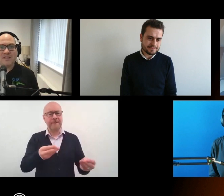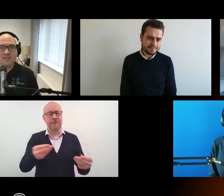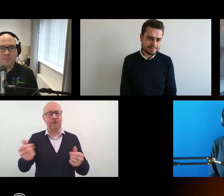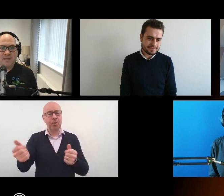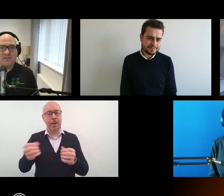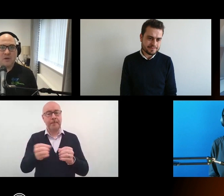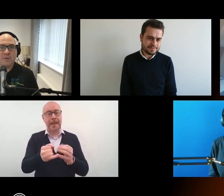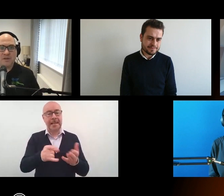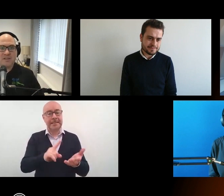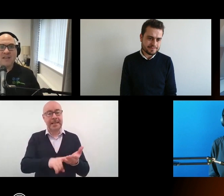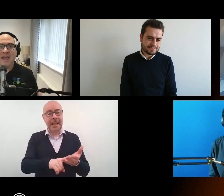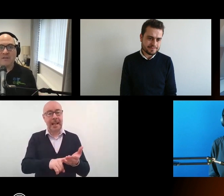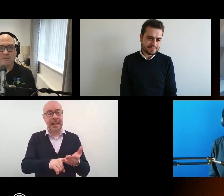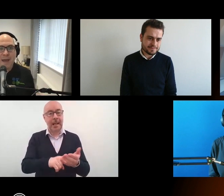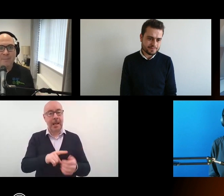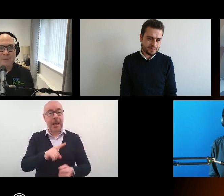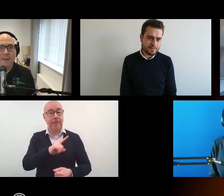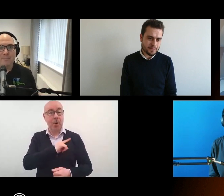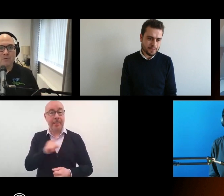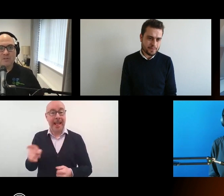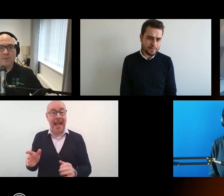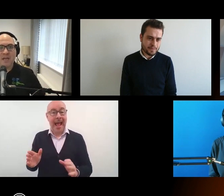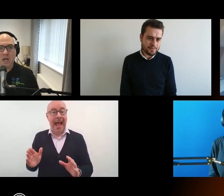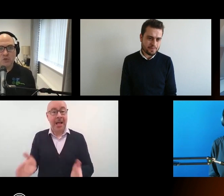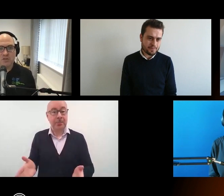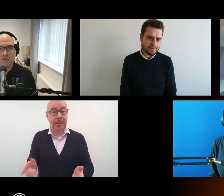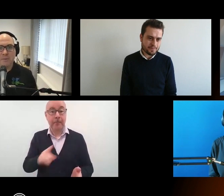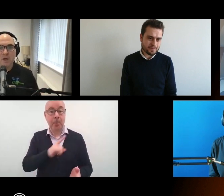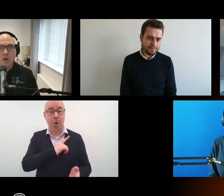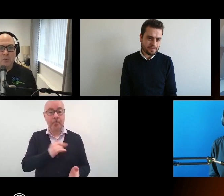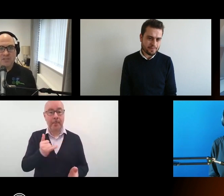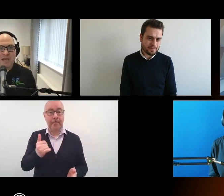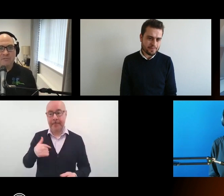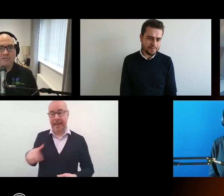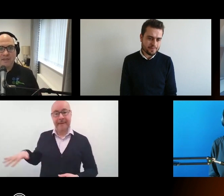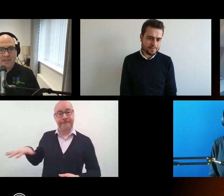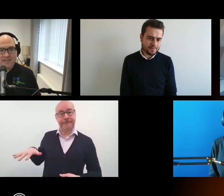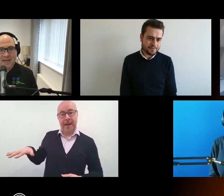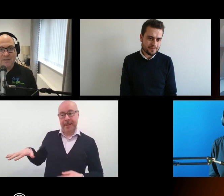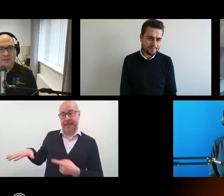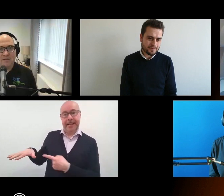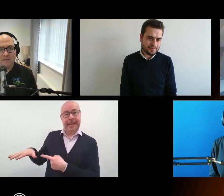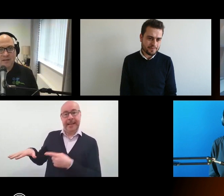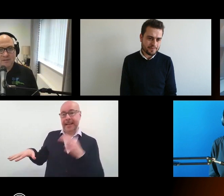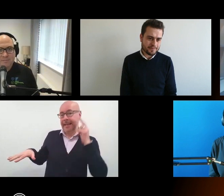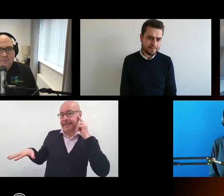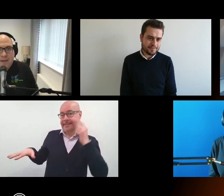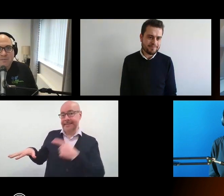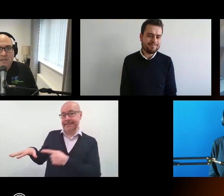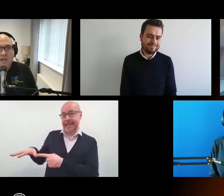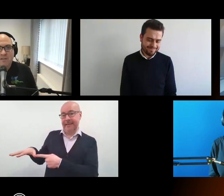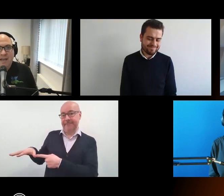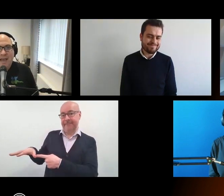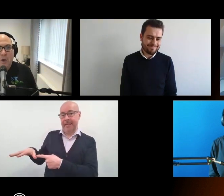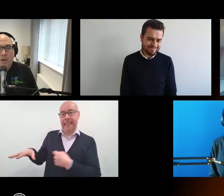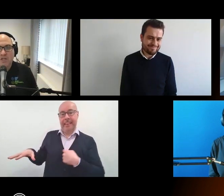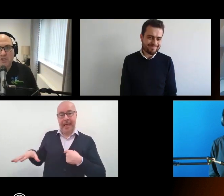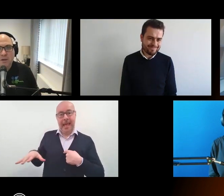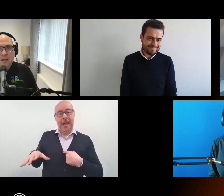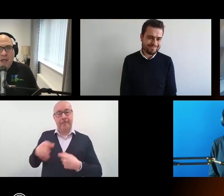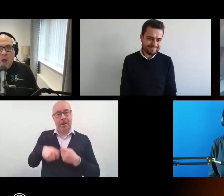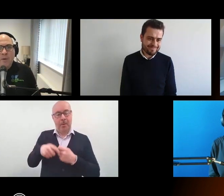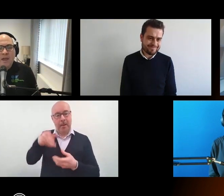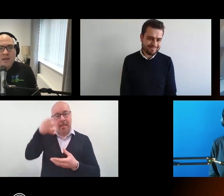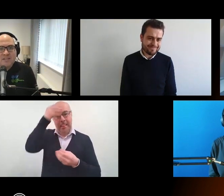had a reason to be so, because they had a family member or somebody close to them who was deaf, and that's how they came to learn the